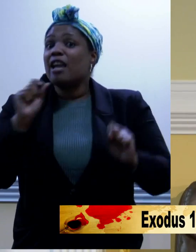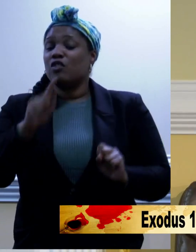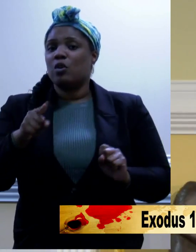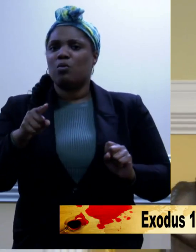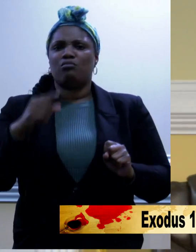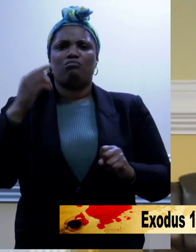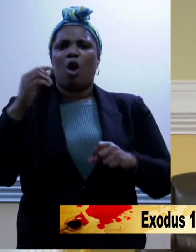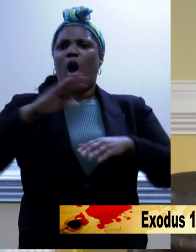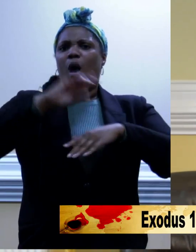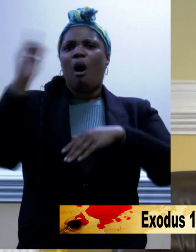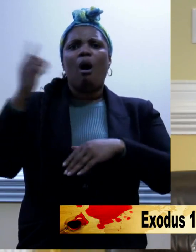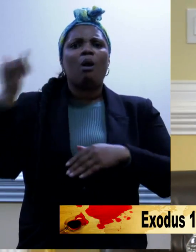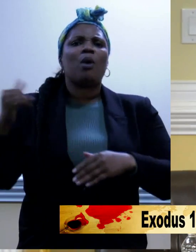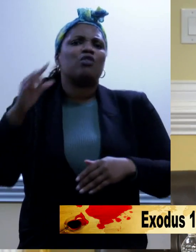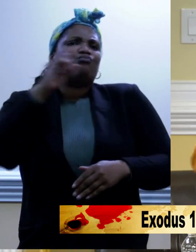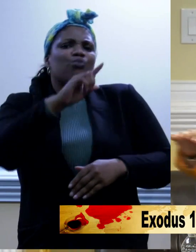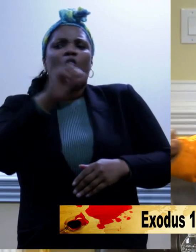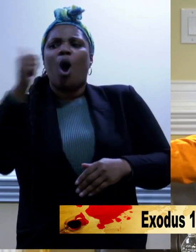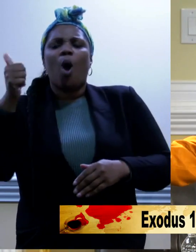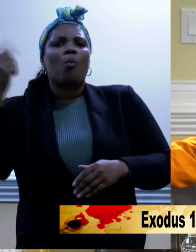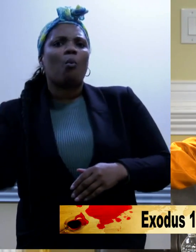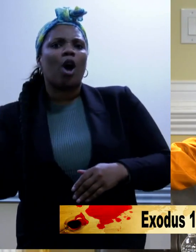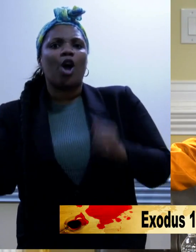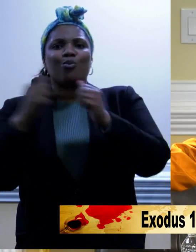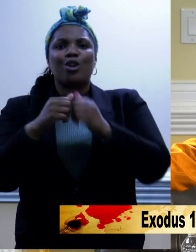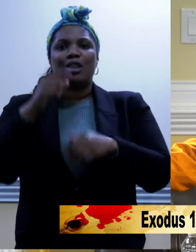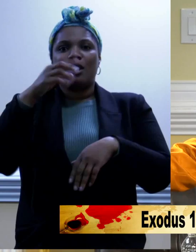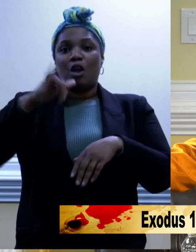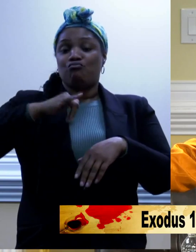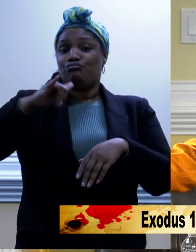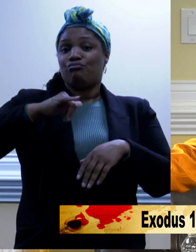God. It has not changed.